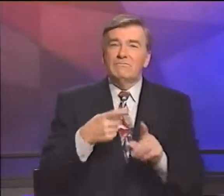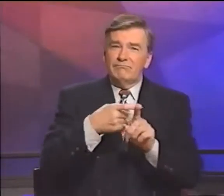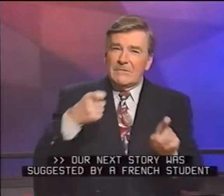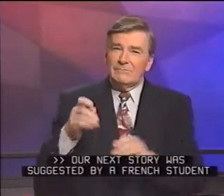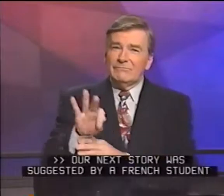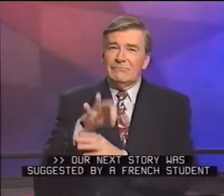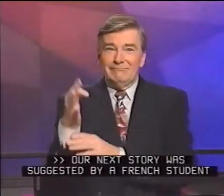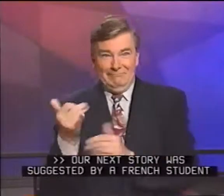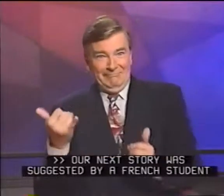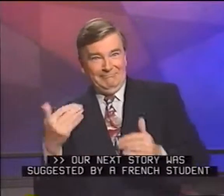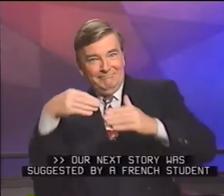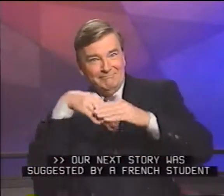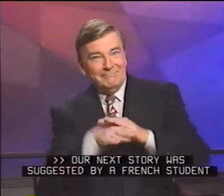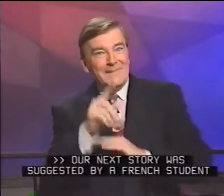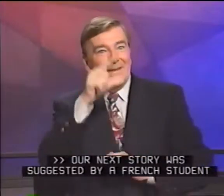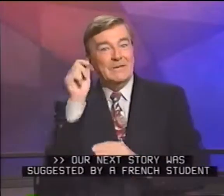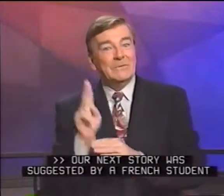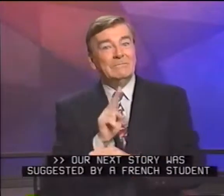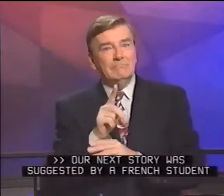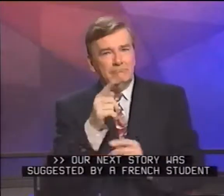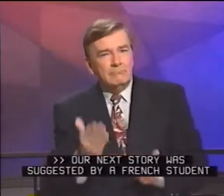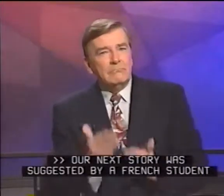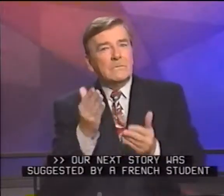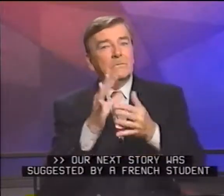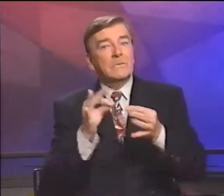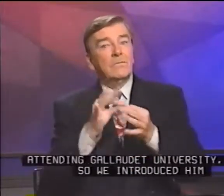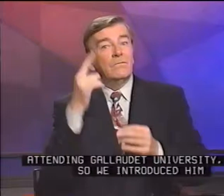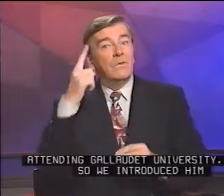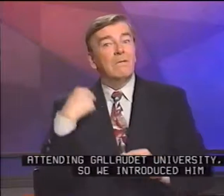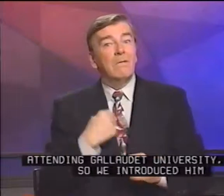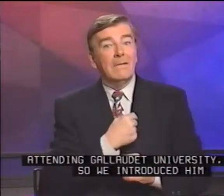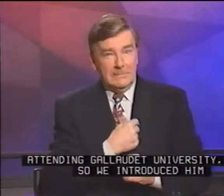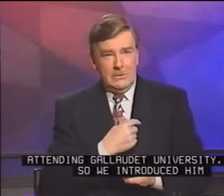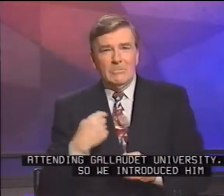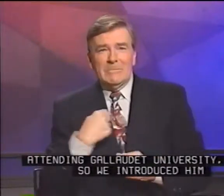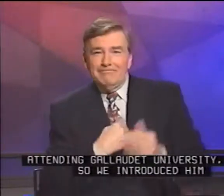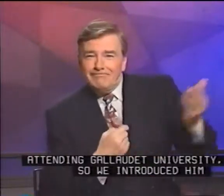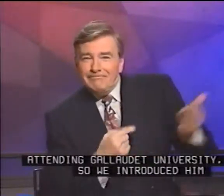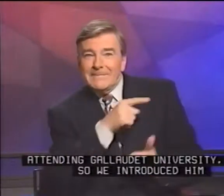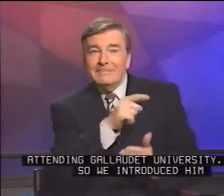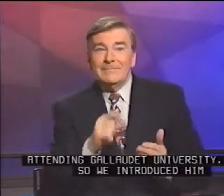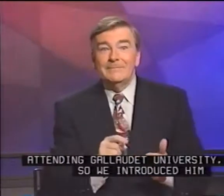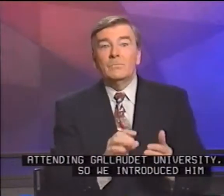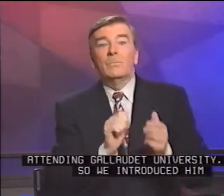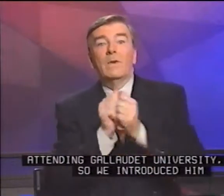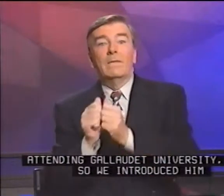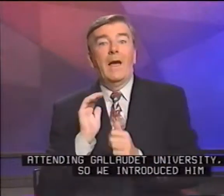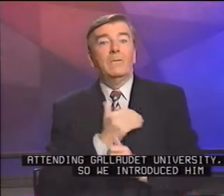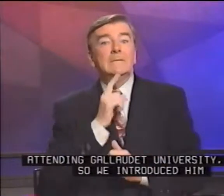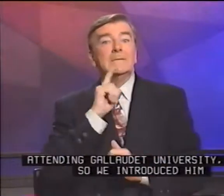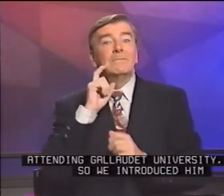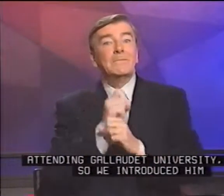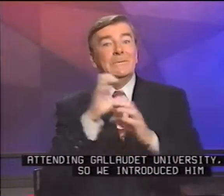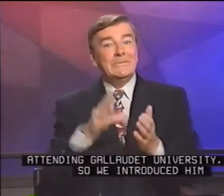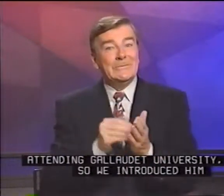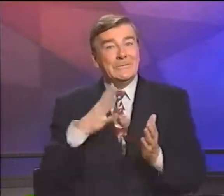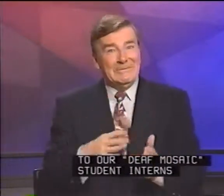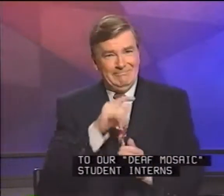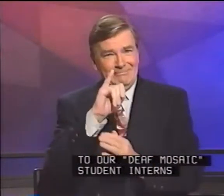Our next story was suggested by a French student attending Gallaudet University. So, we introduced him to our